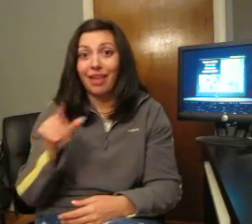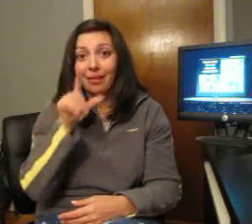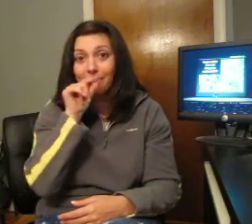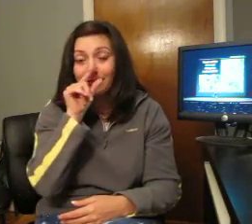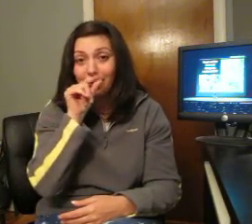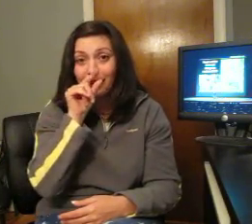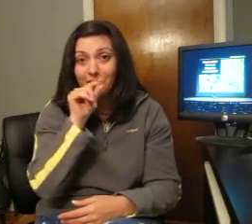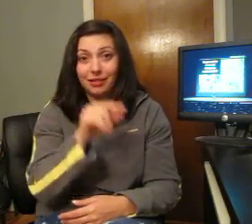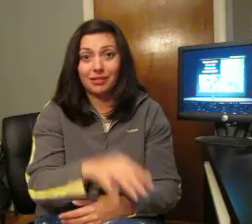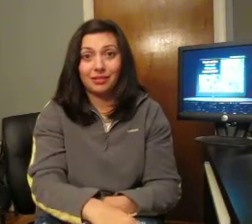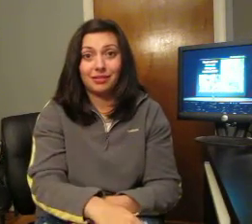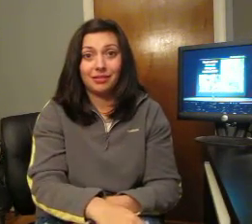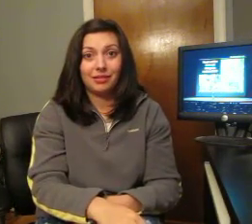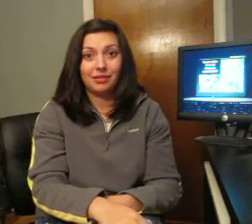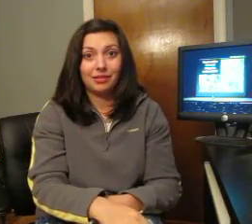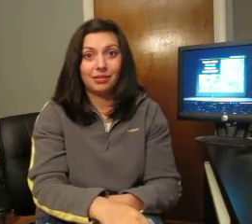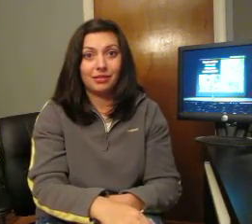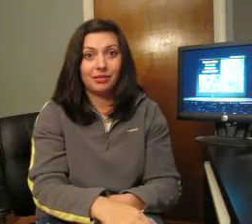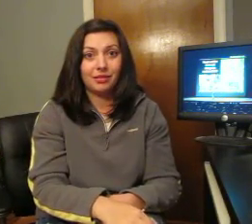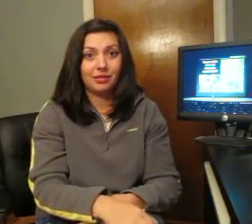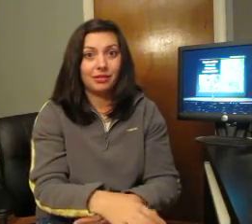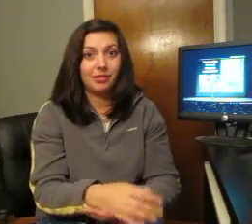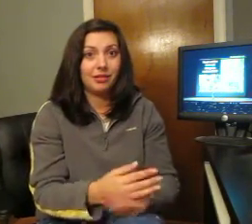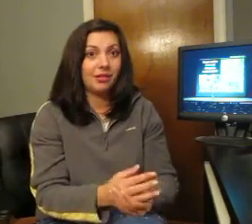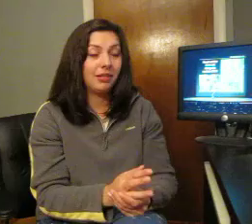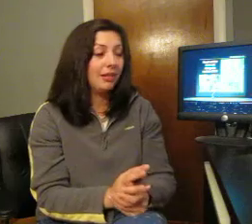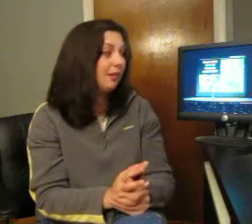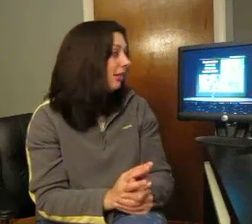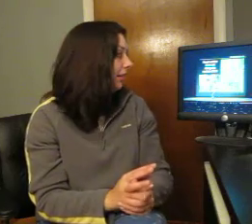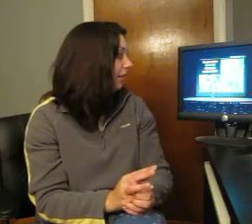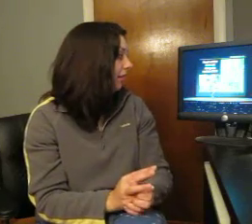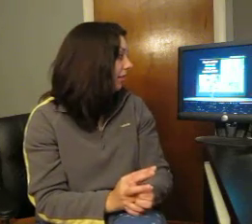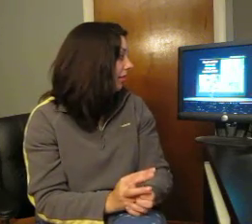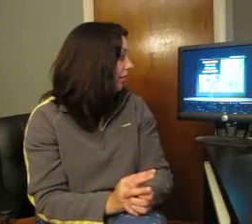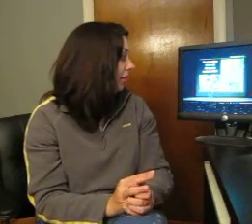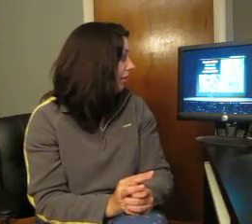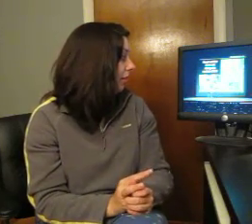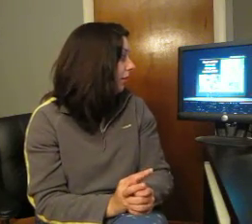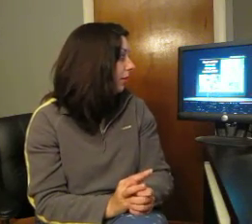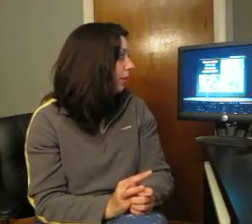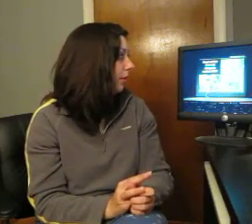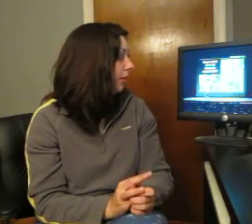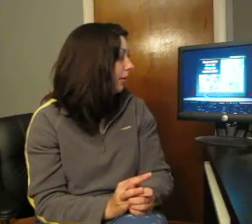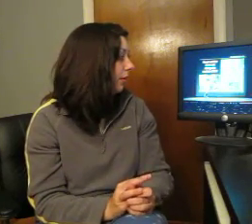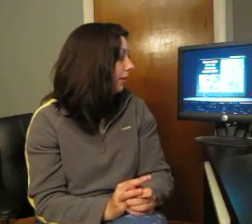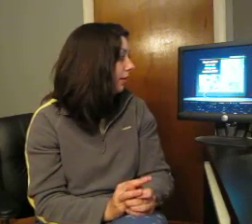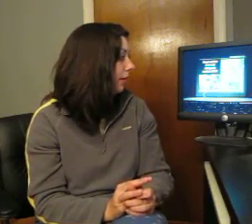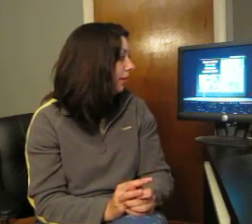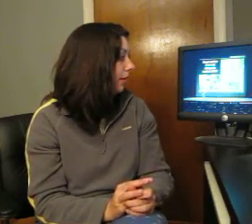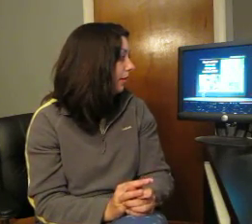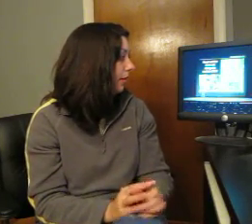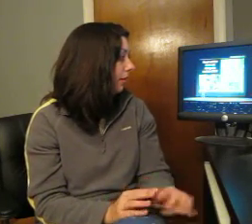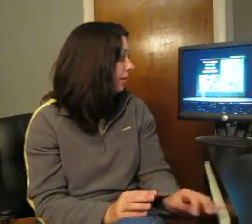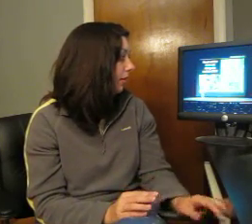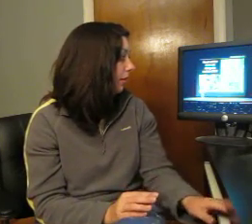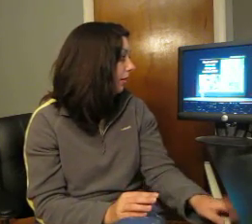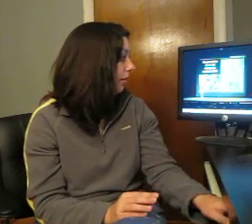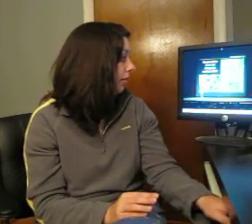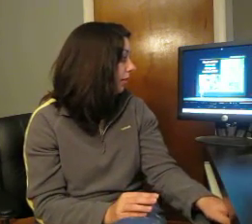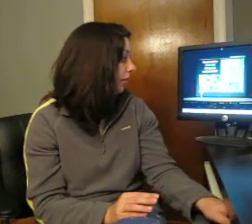5 of her own offspring that are supposed to be this size, you can just about see them peeking out of there. It doesn't look anything like her